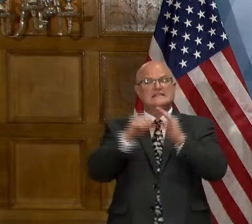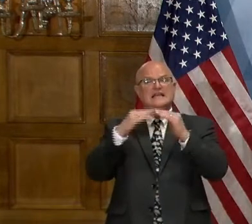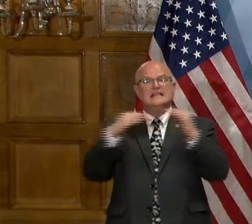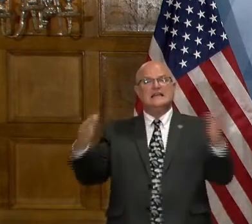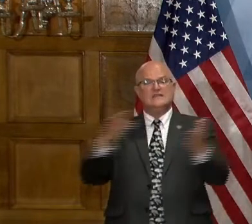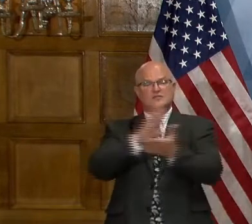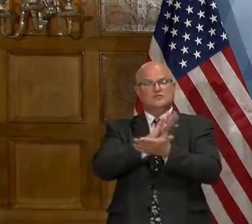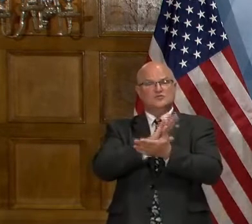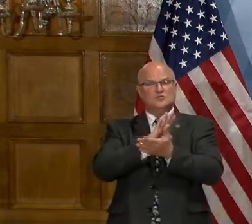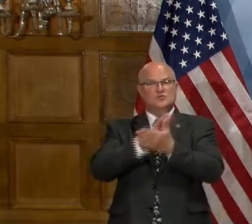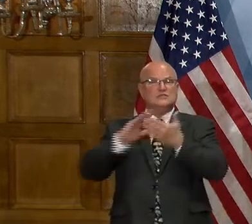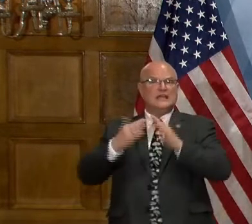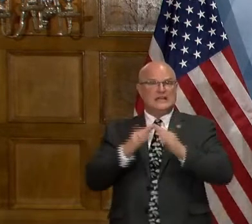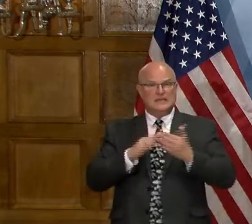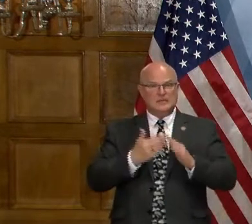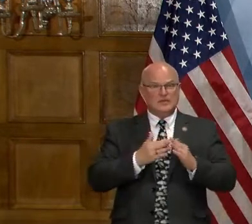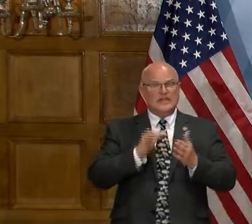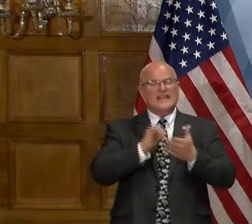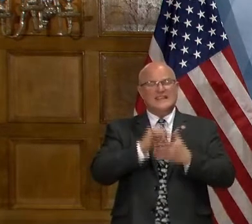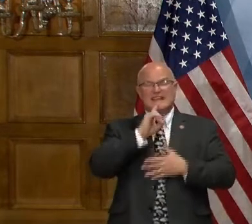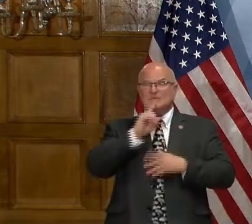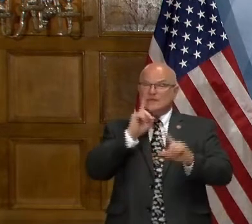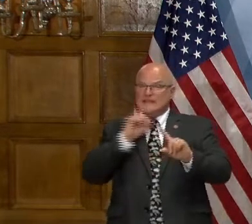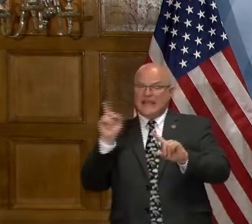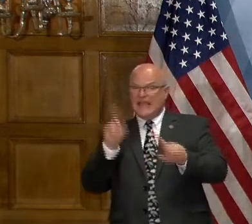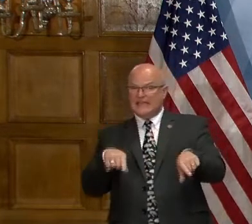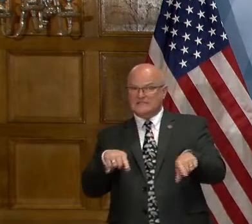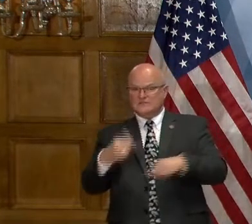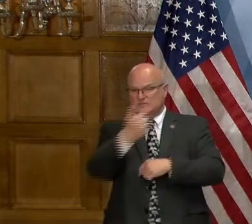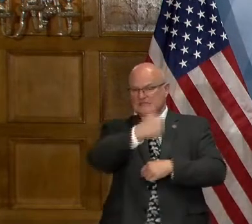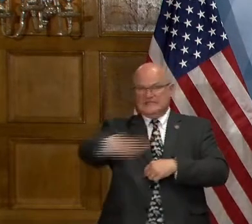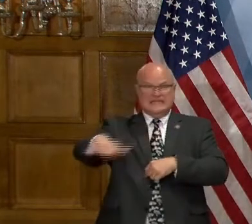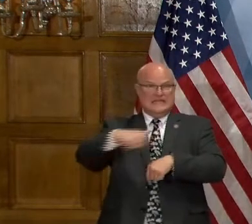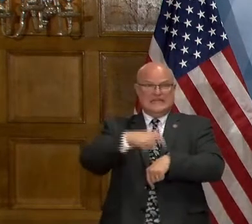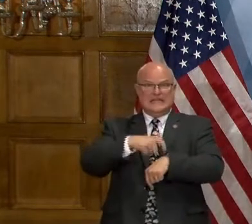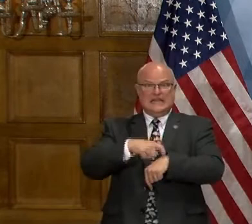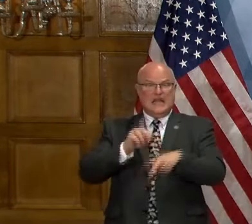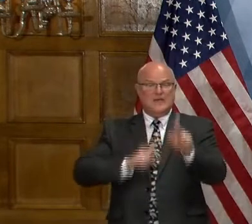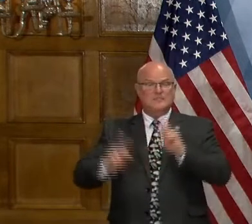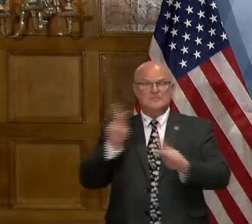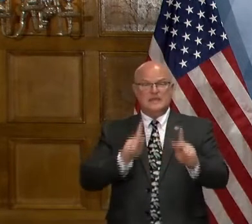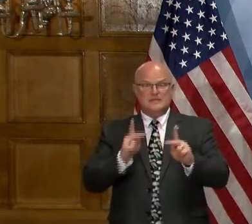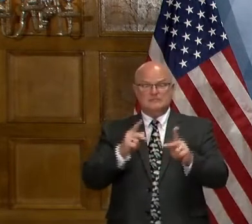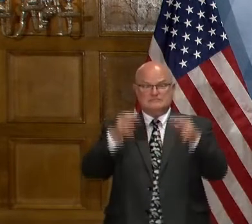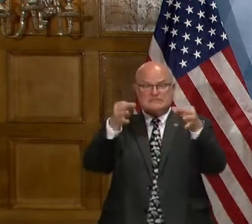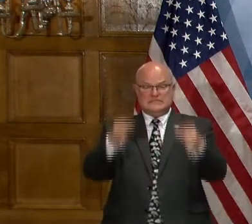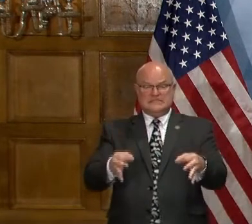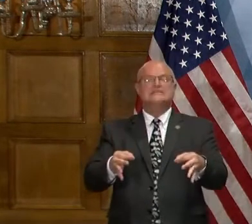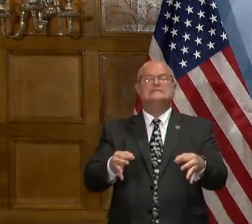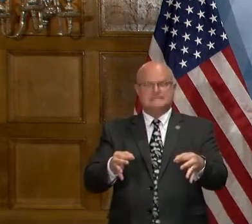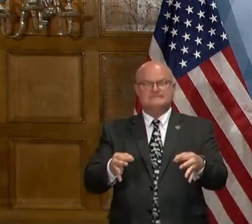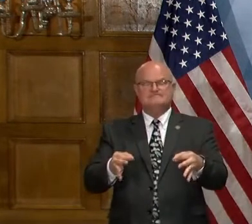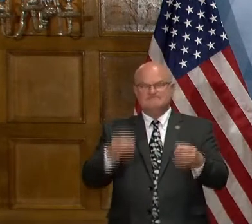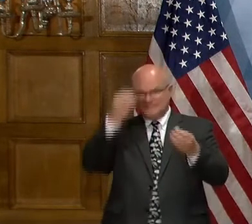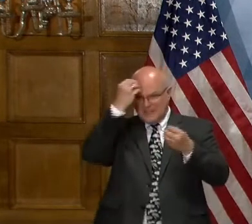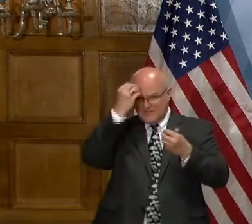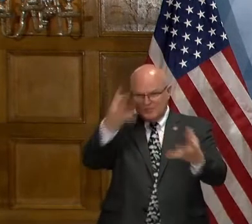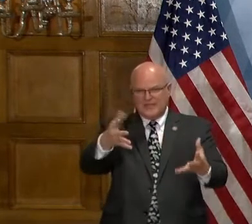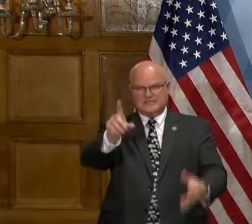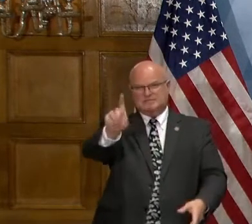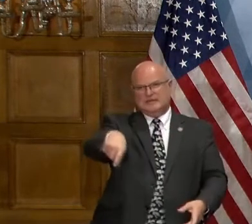our schools and communities, and that's really the answer. Anytime people are making decisions, you got to get information to